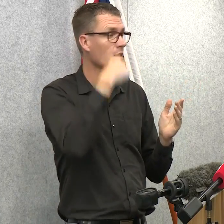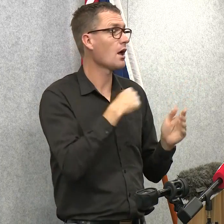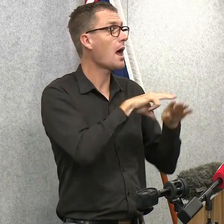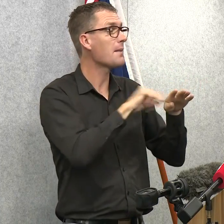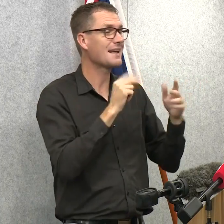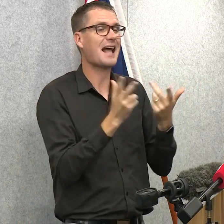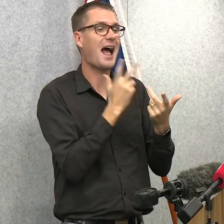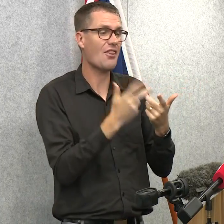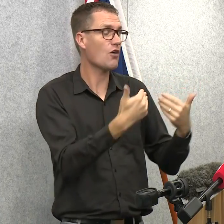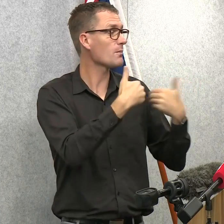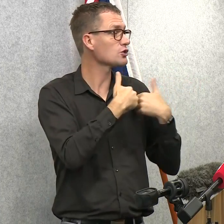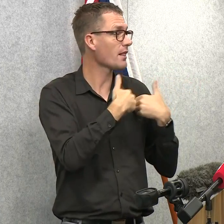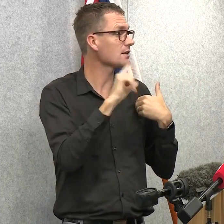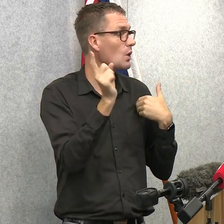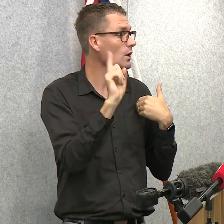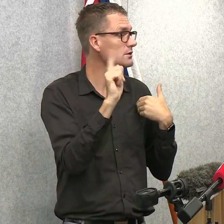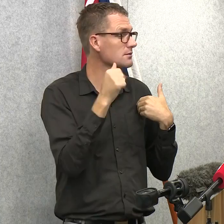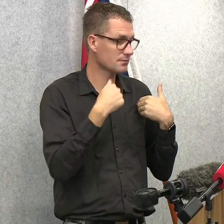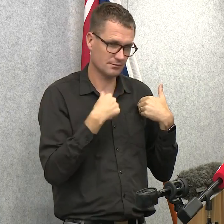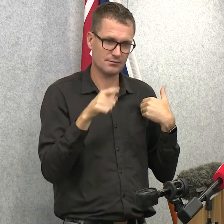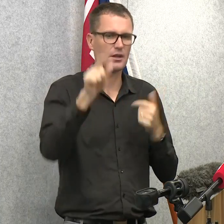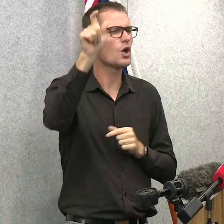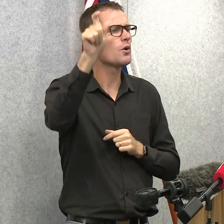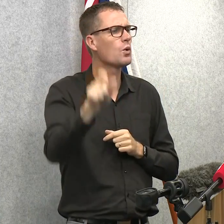is the prosecution of this person.